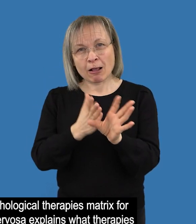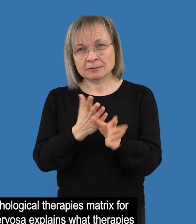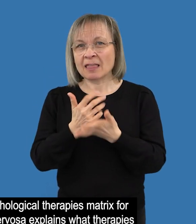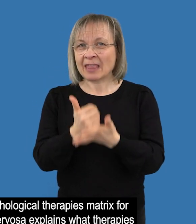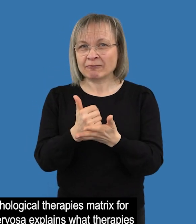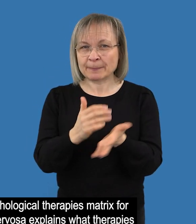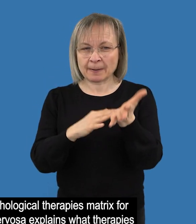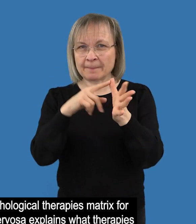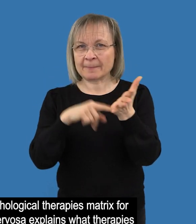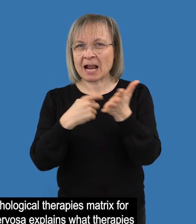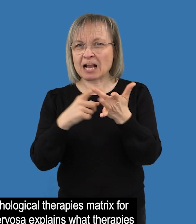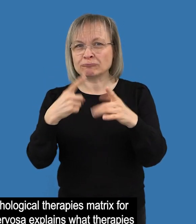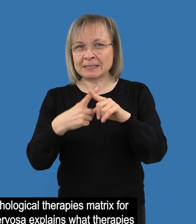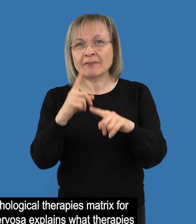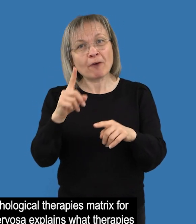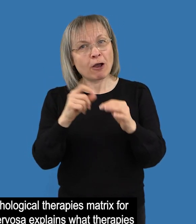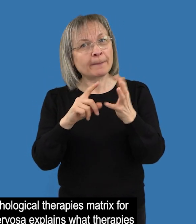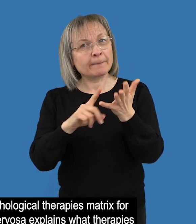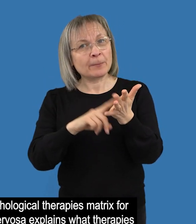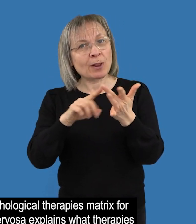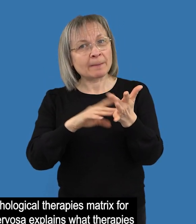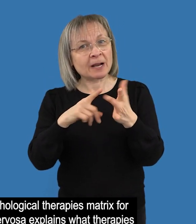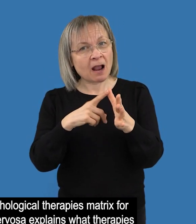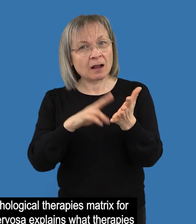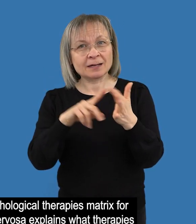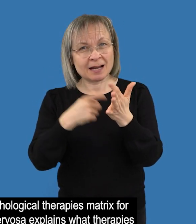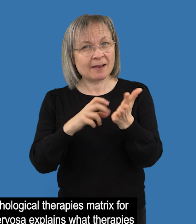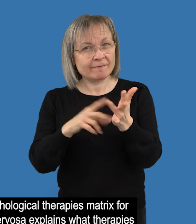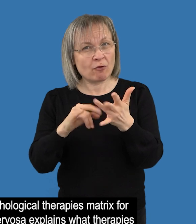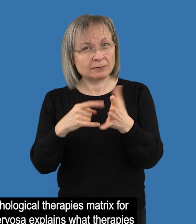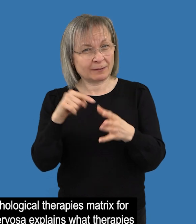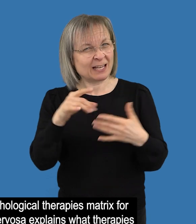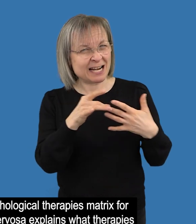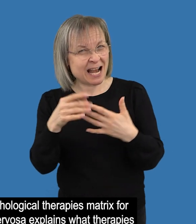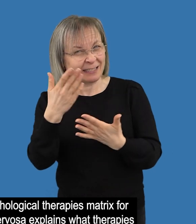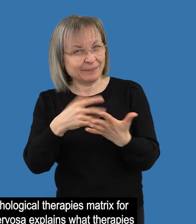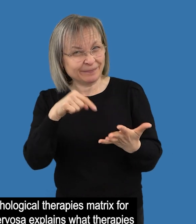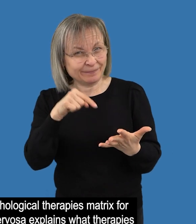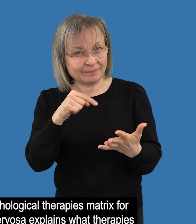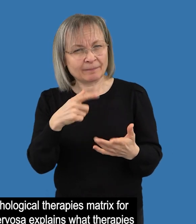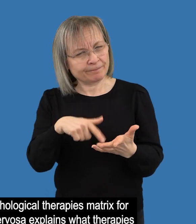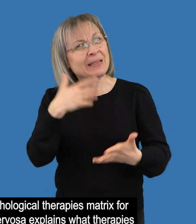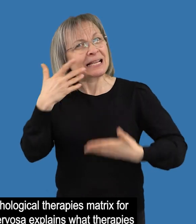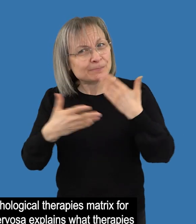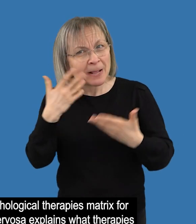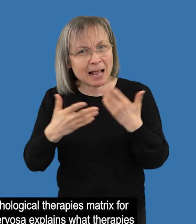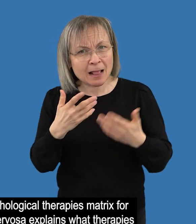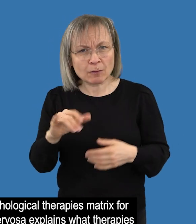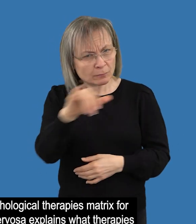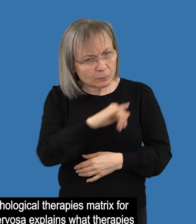The Psychological Therapies Matrix for Bulimia Nervosa explains what therapies are most likely to help you based on your